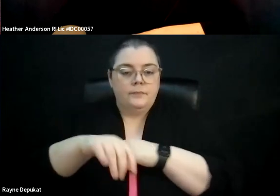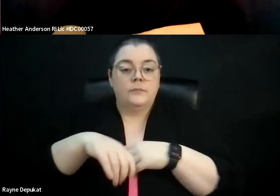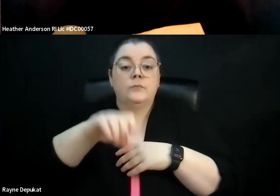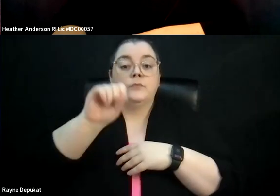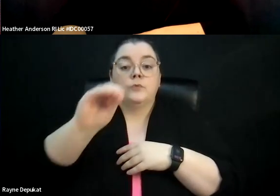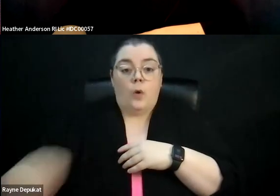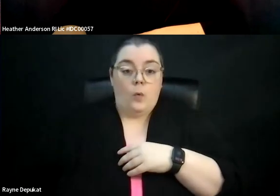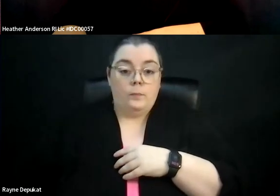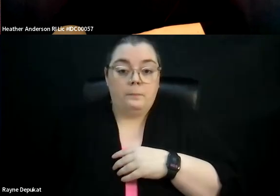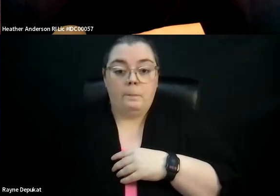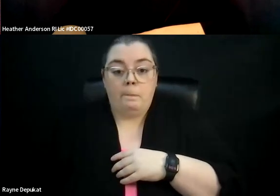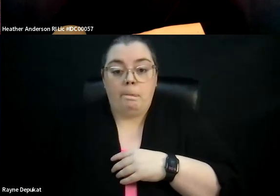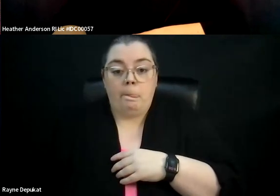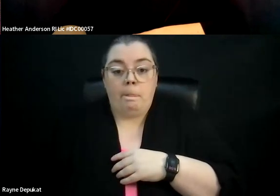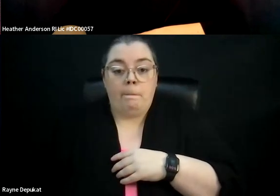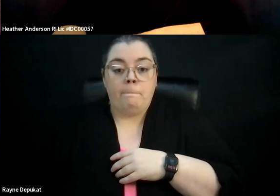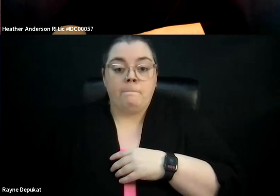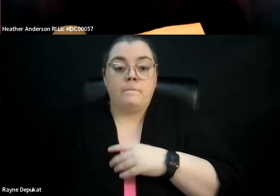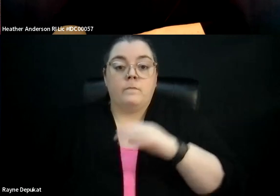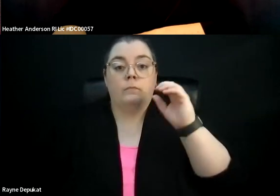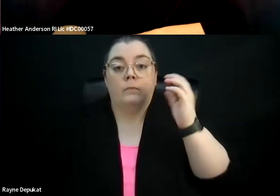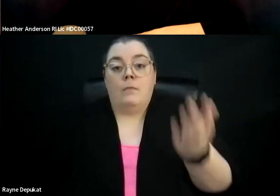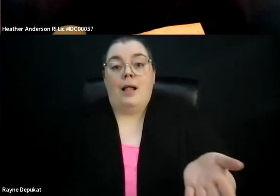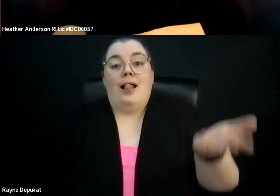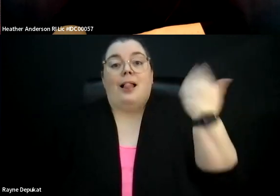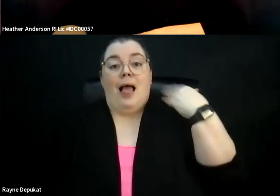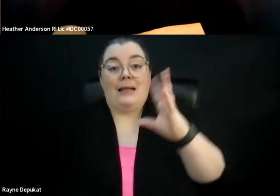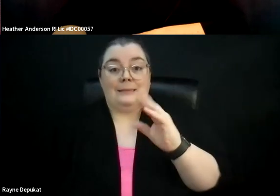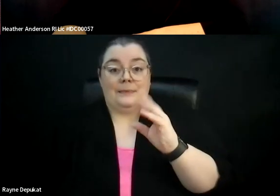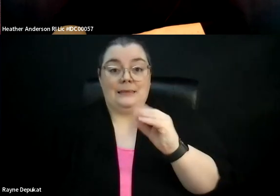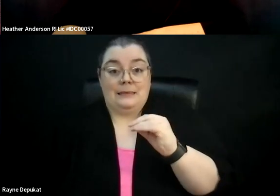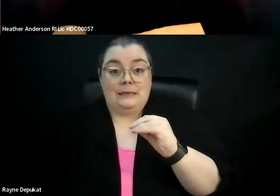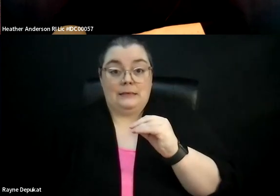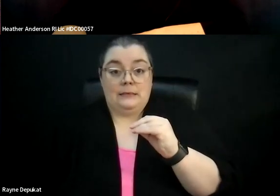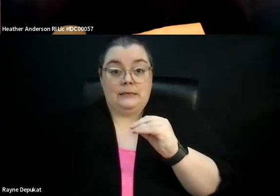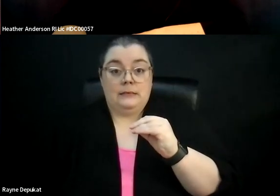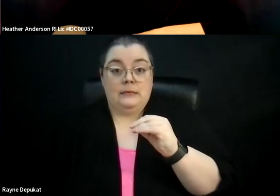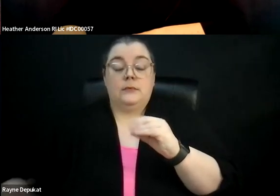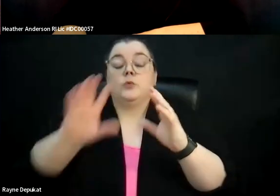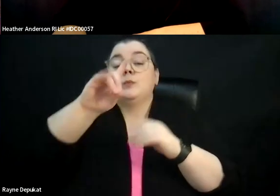the chat is also in regards to communication access for this meeting. The last meeting that we